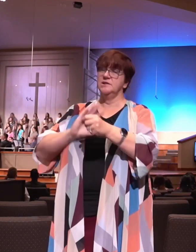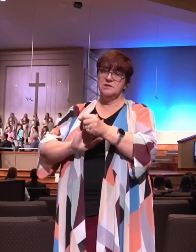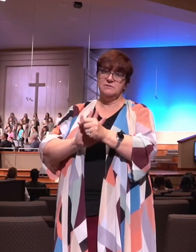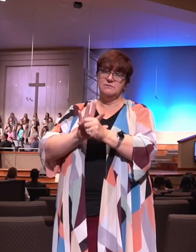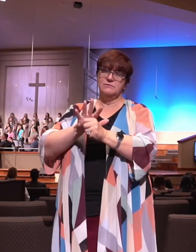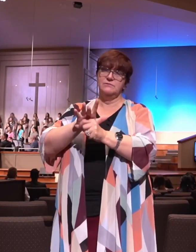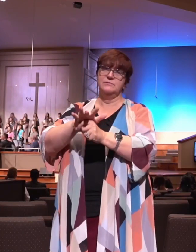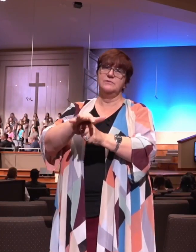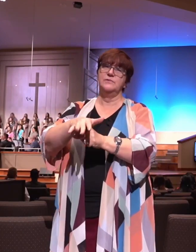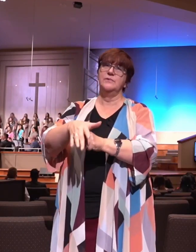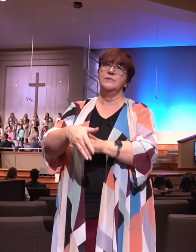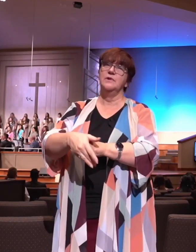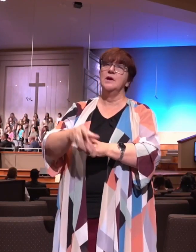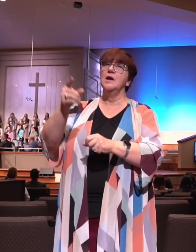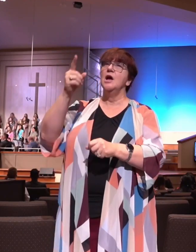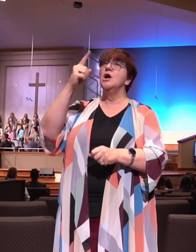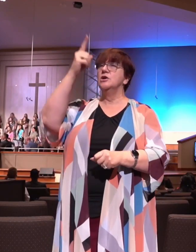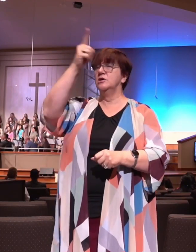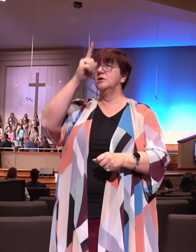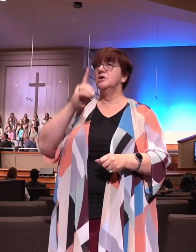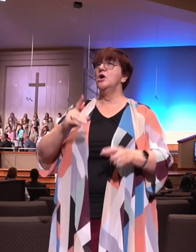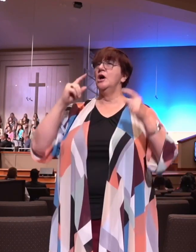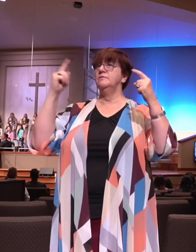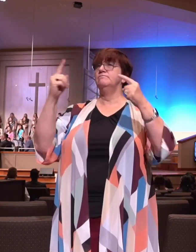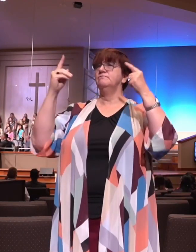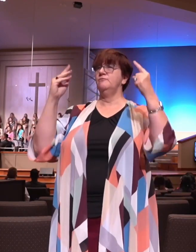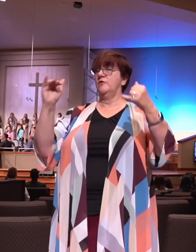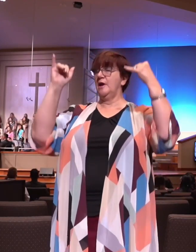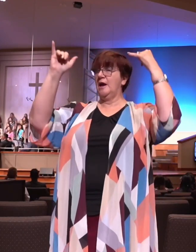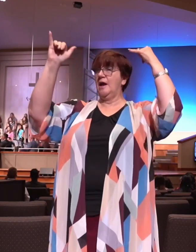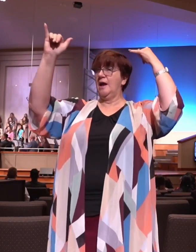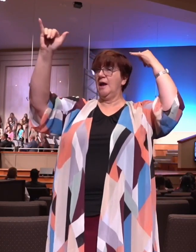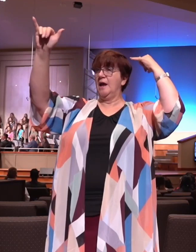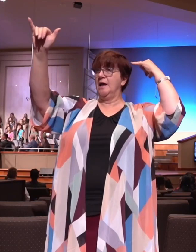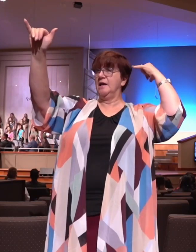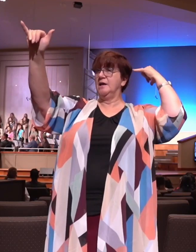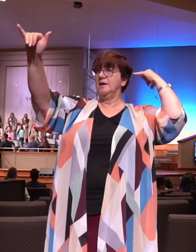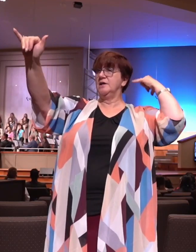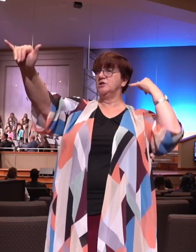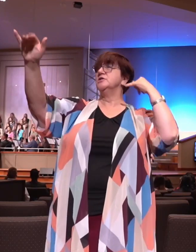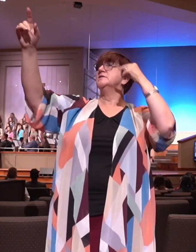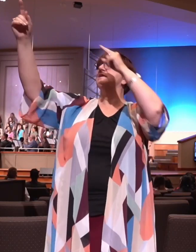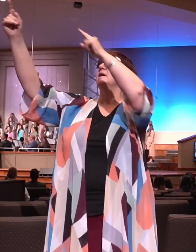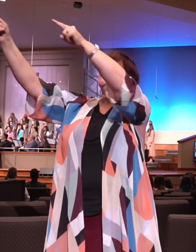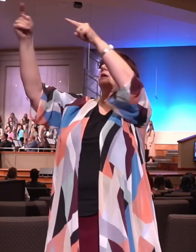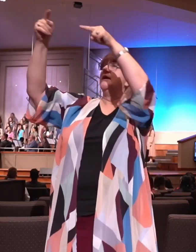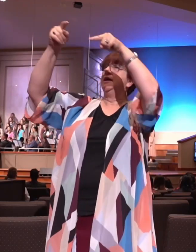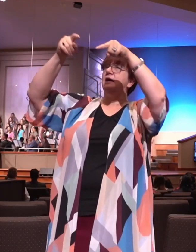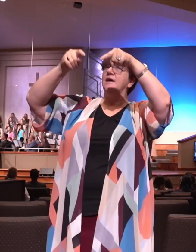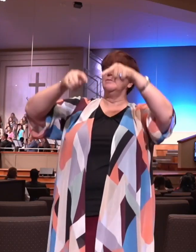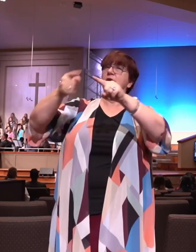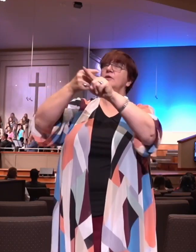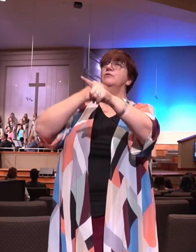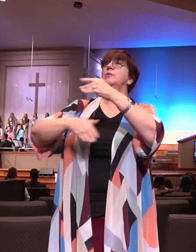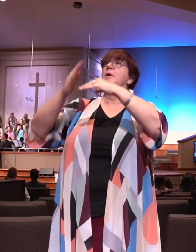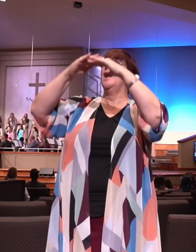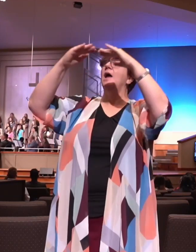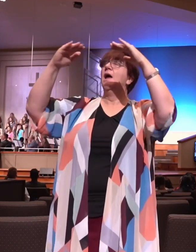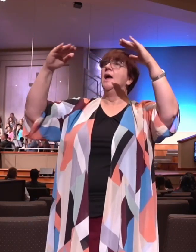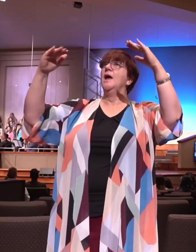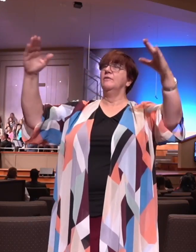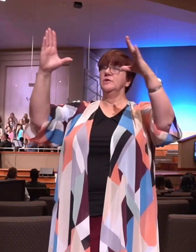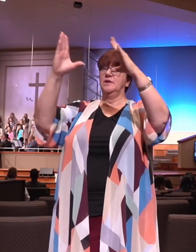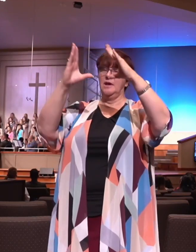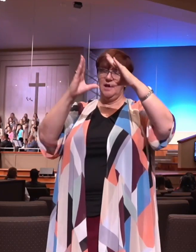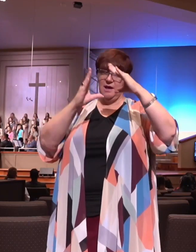The God of ages stepped out from glory to bear